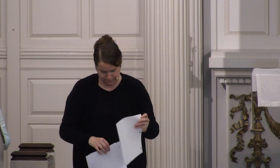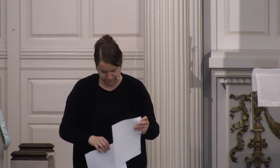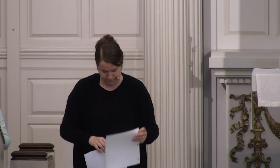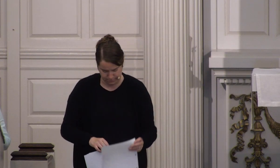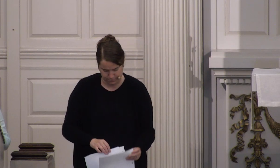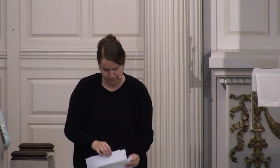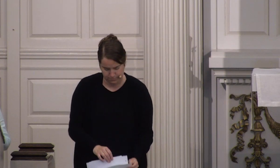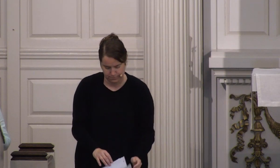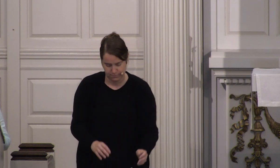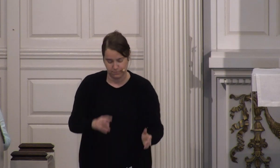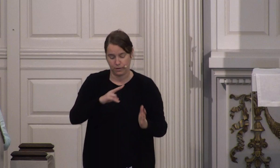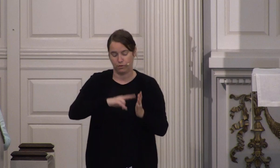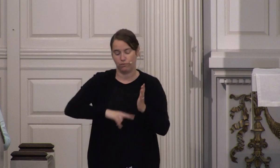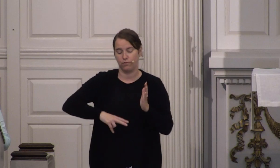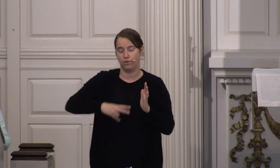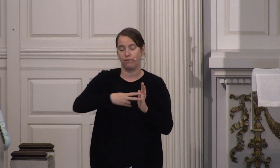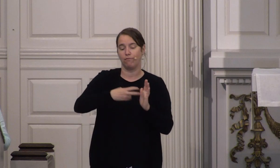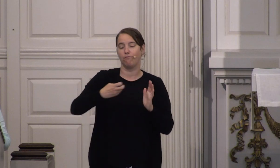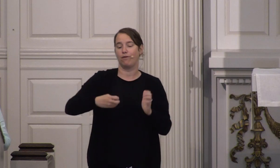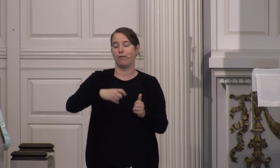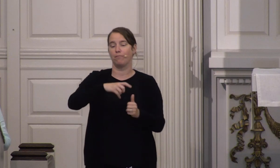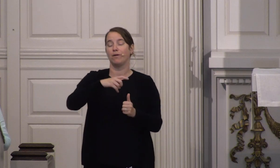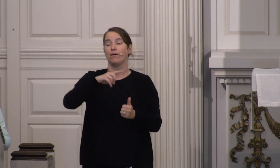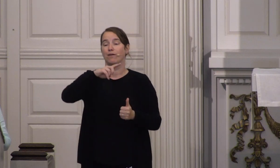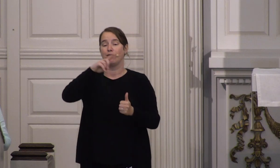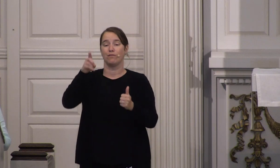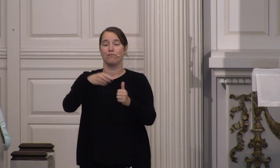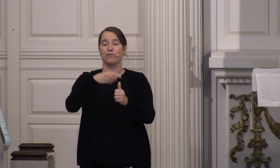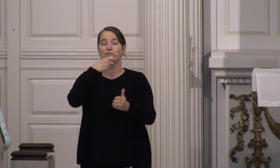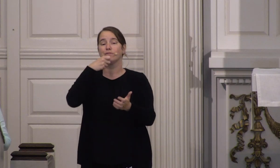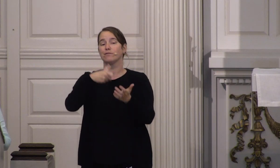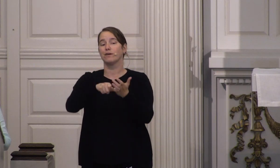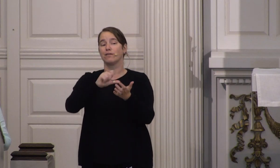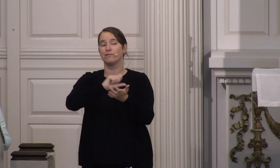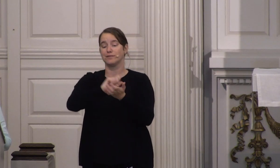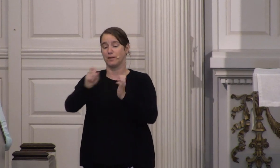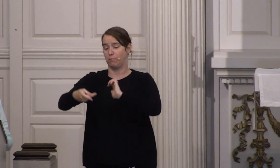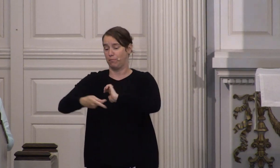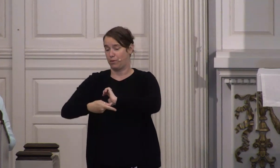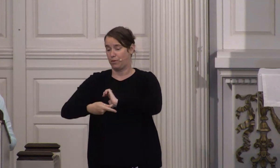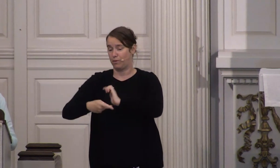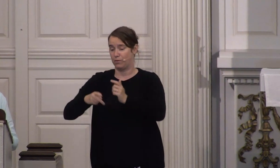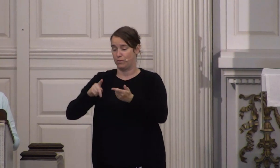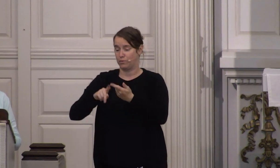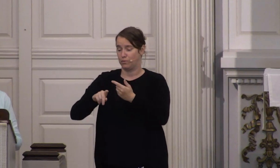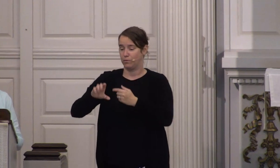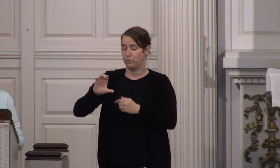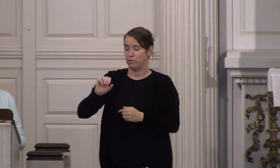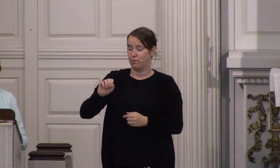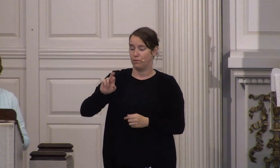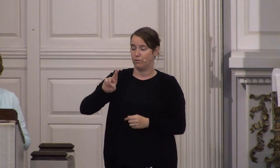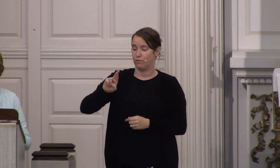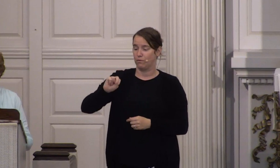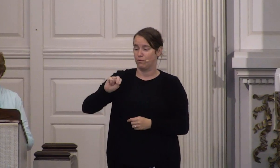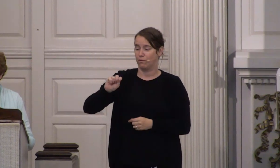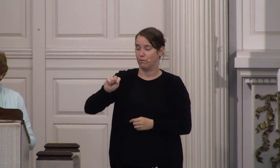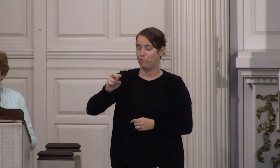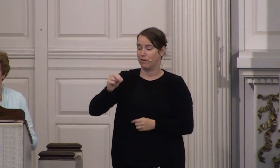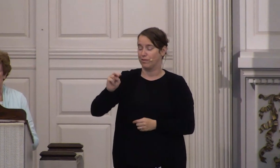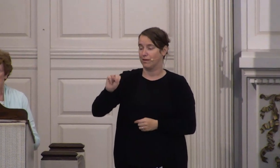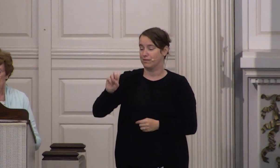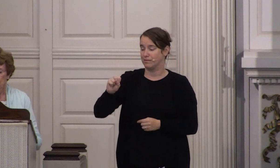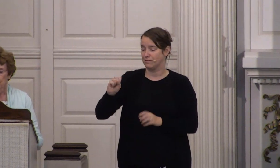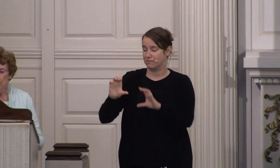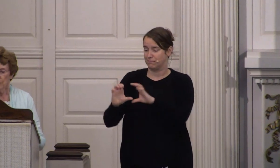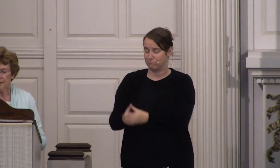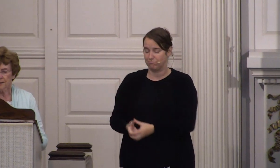A reading from the first letter of St. Paul to the Corinthians. Brothers and sisters,